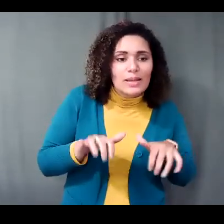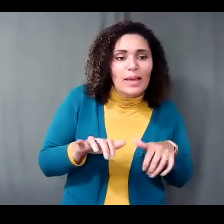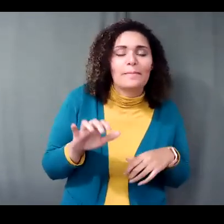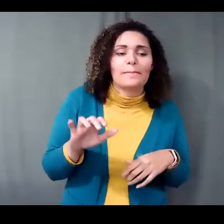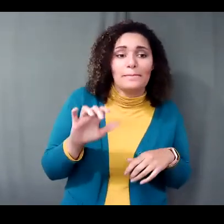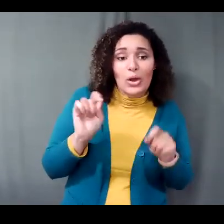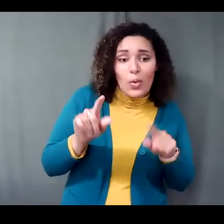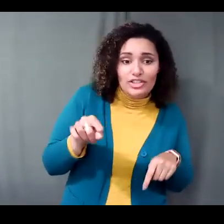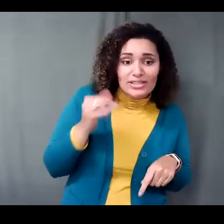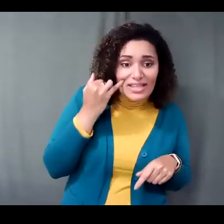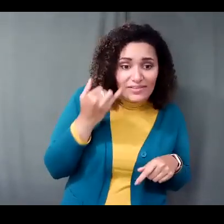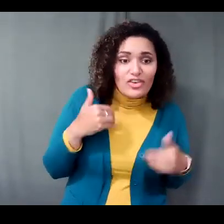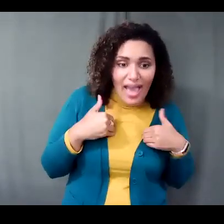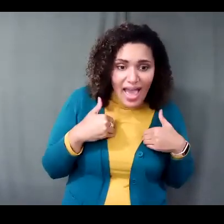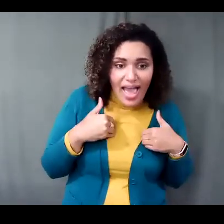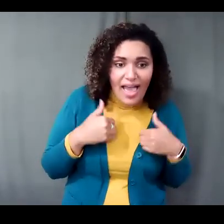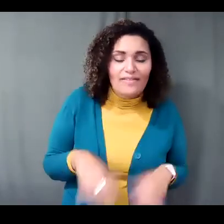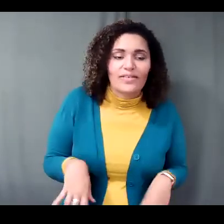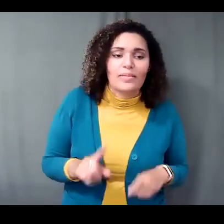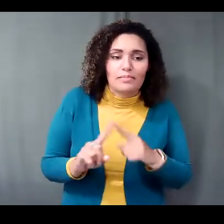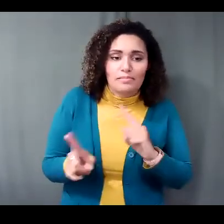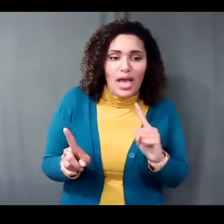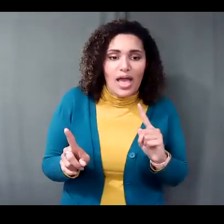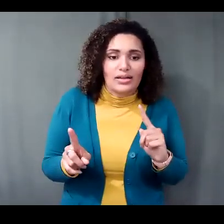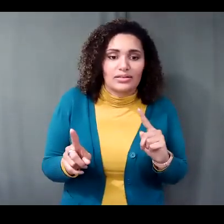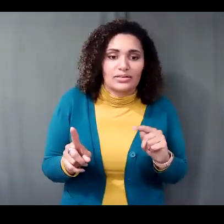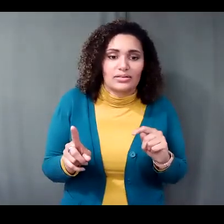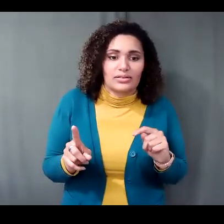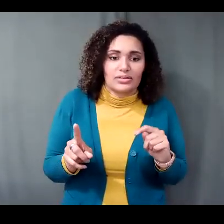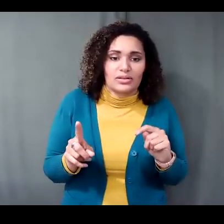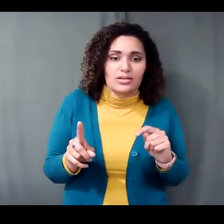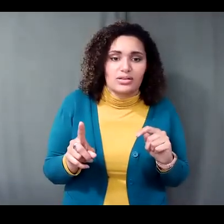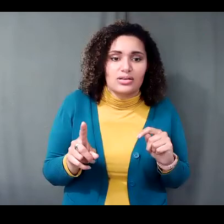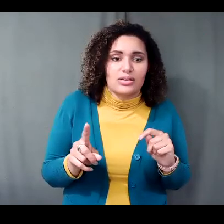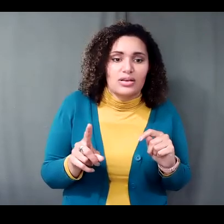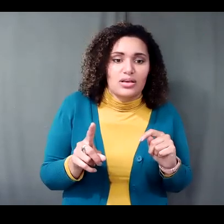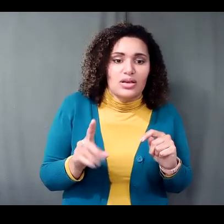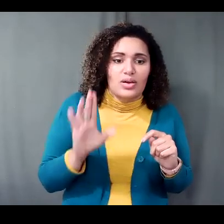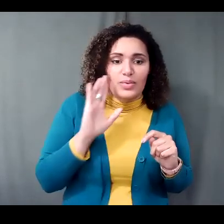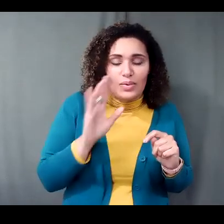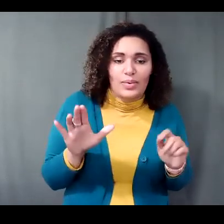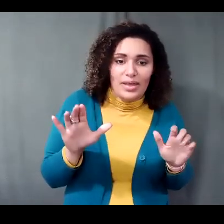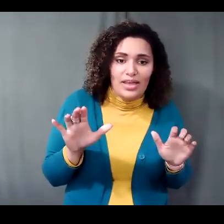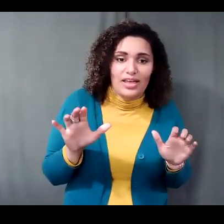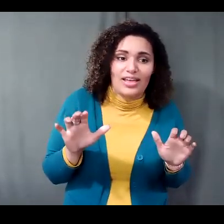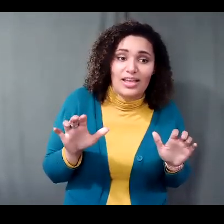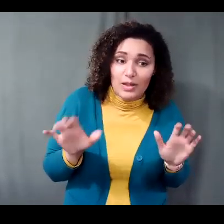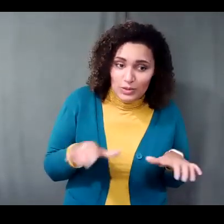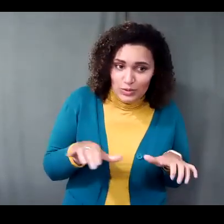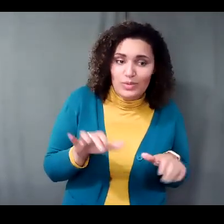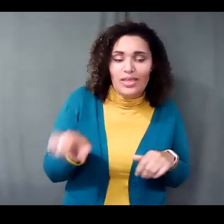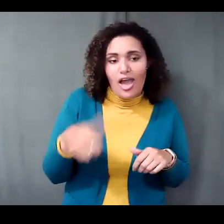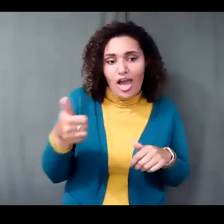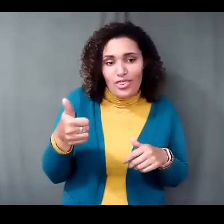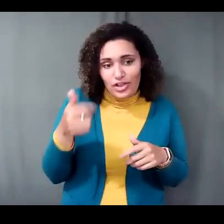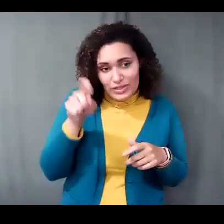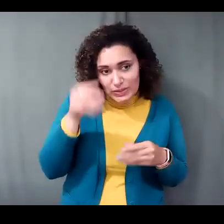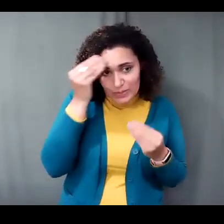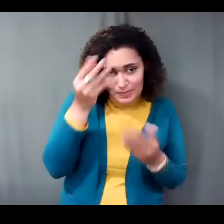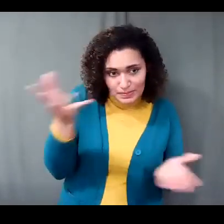go very well with foods that I don't think we think of so much as wine foods. Like certain spicy foods can hold up really well to spicy foods,